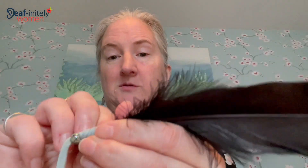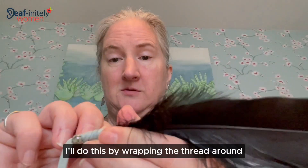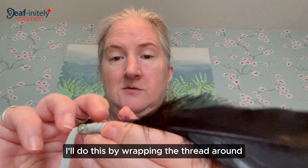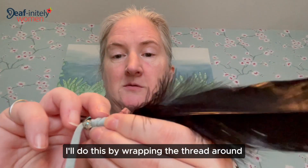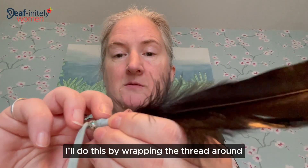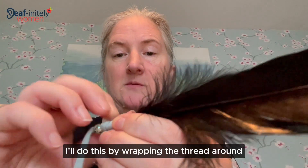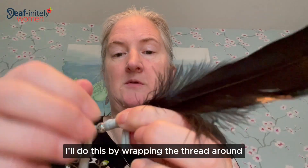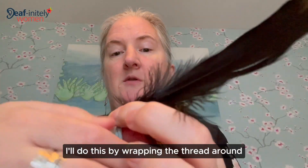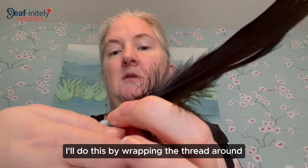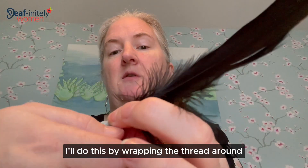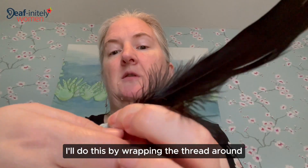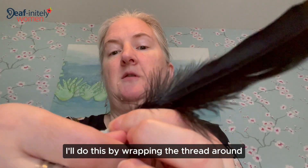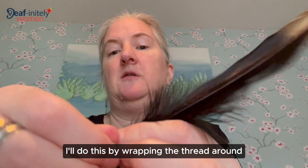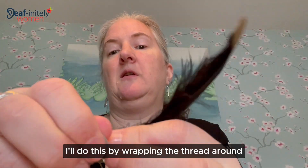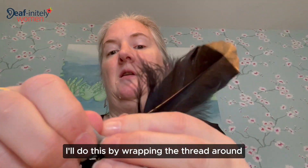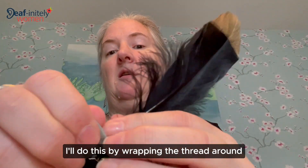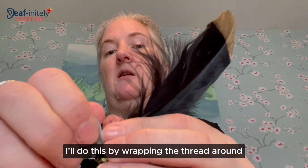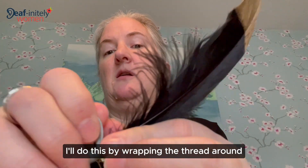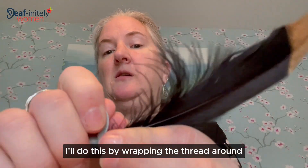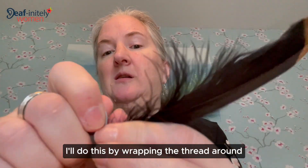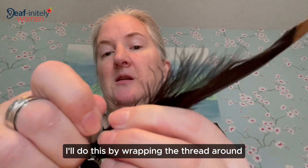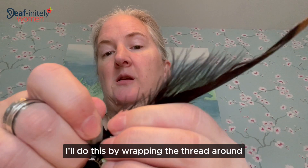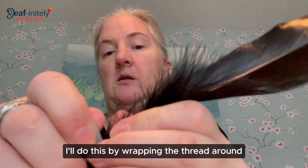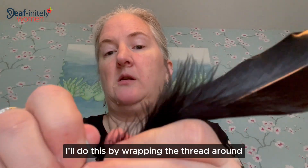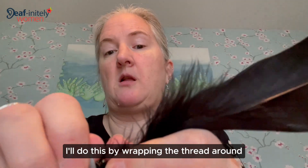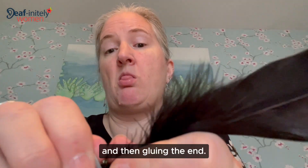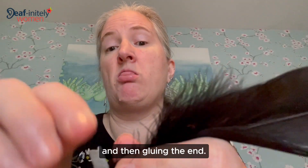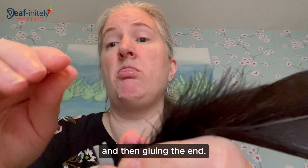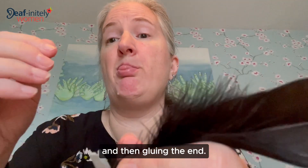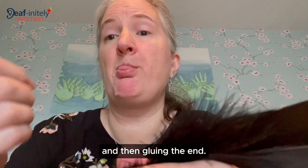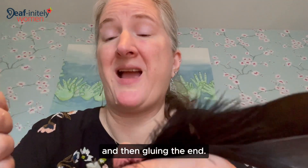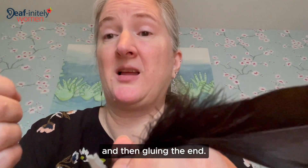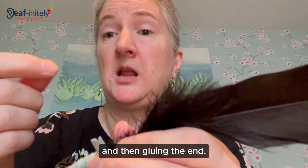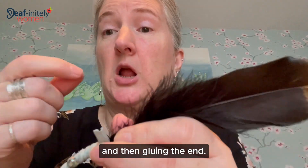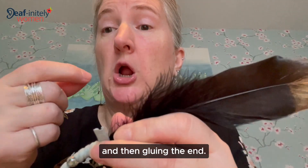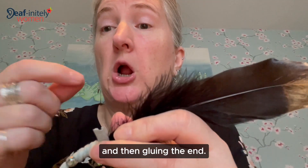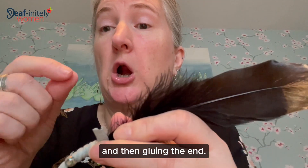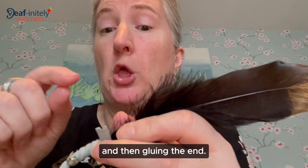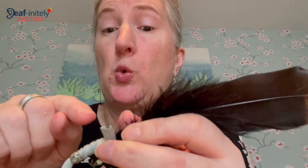I'll do this by wrapping the thread around and then gluing the end.